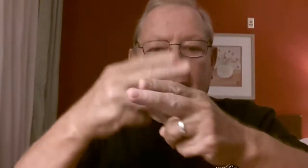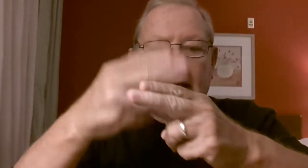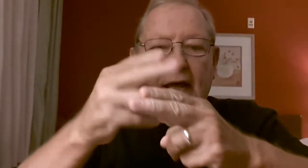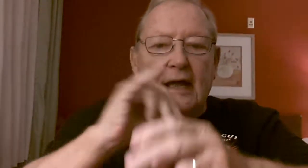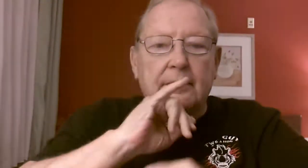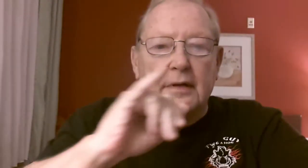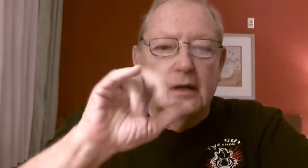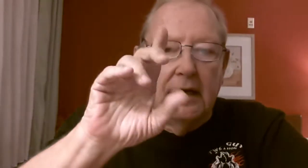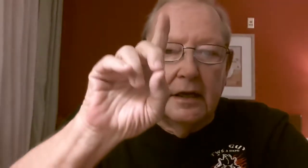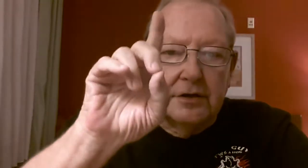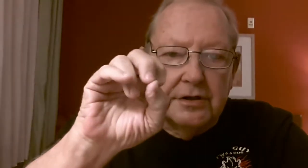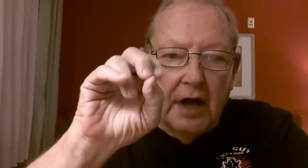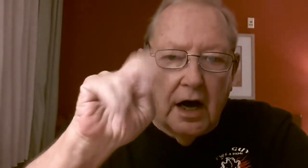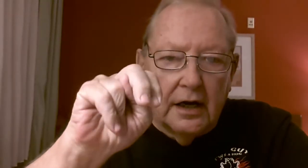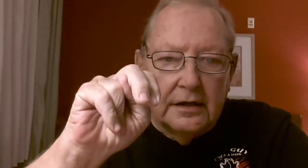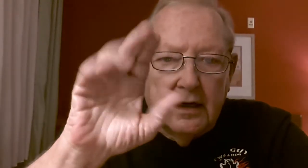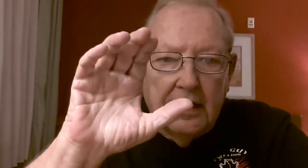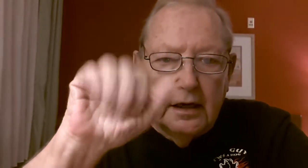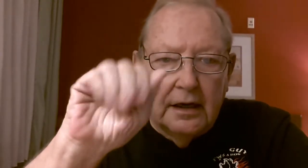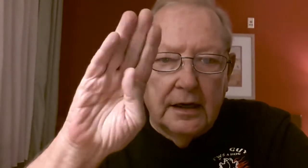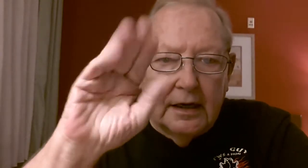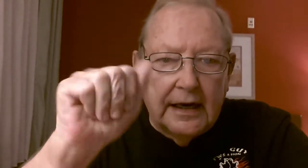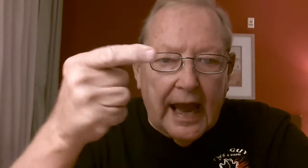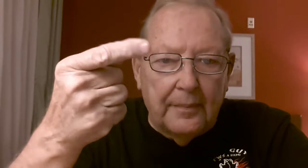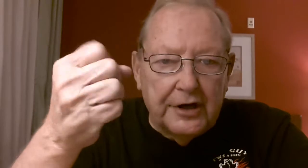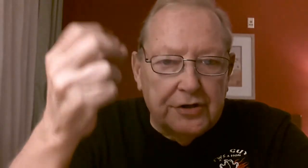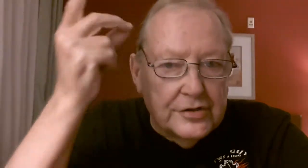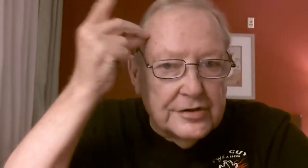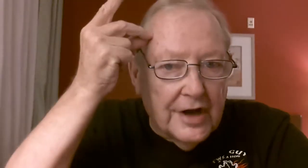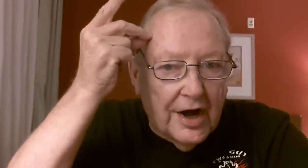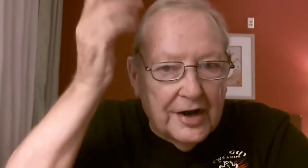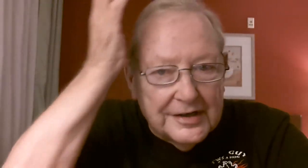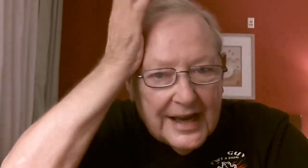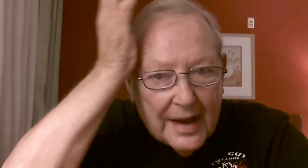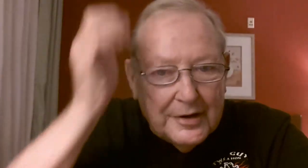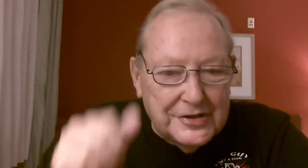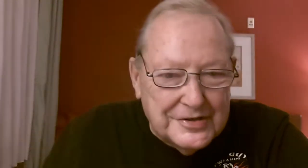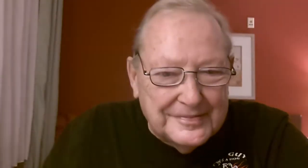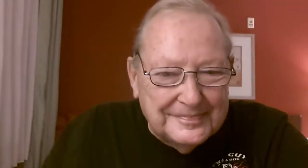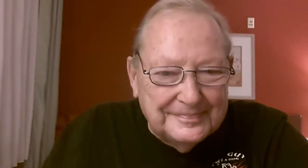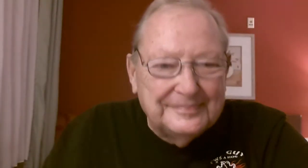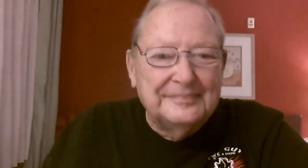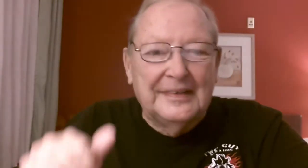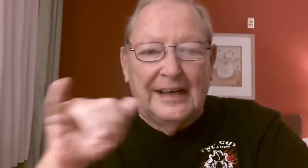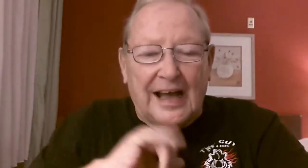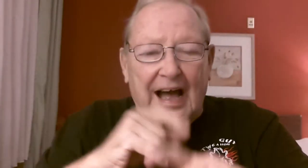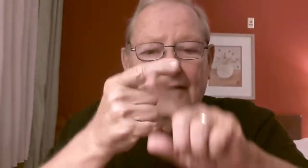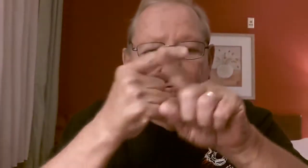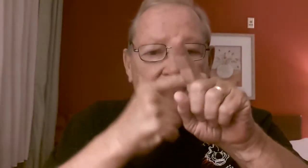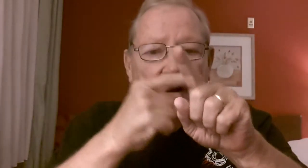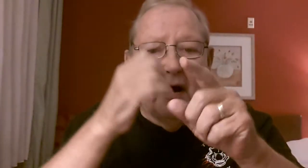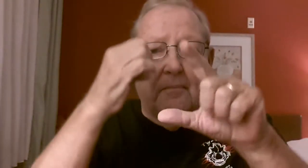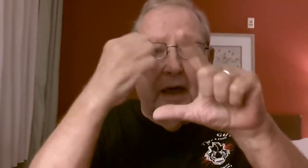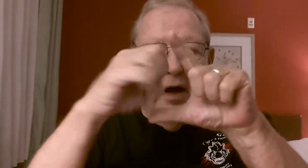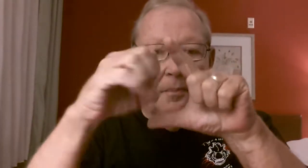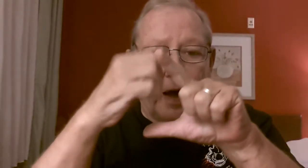My name is Don Cabbage. Don Cabbage. I'm from El